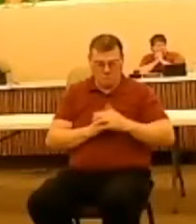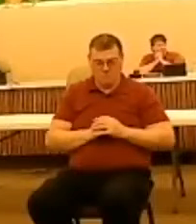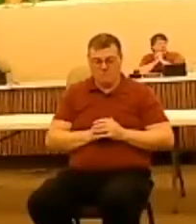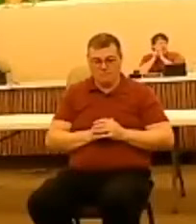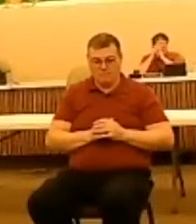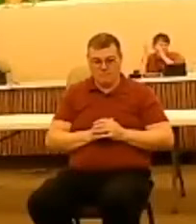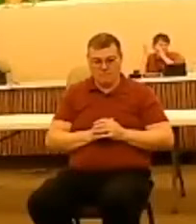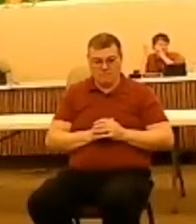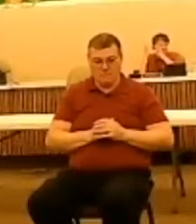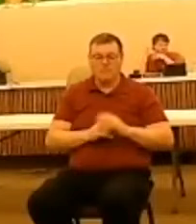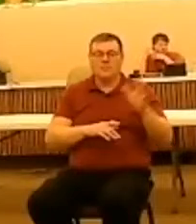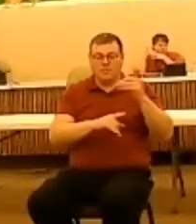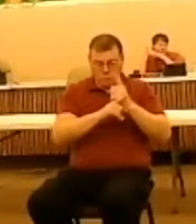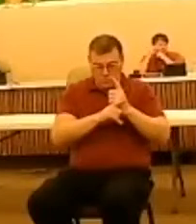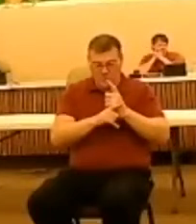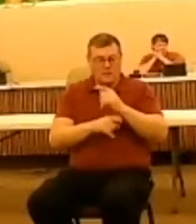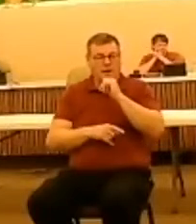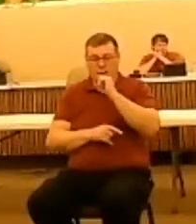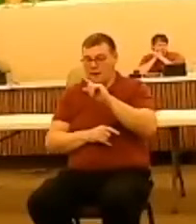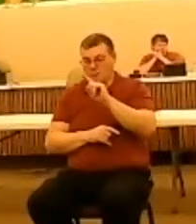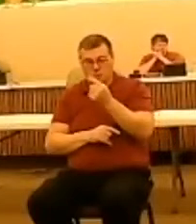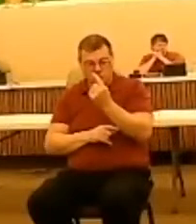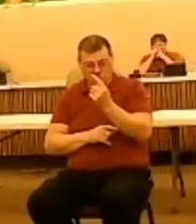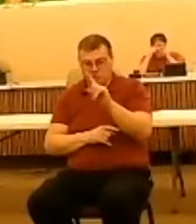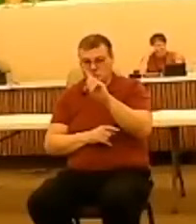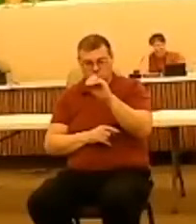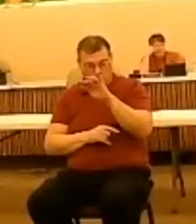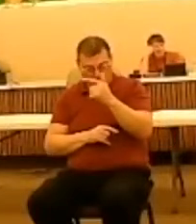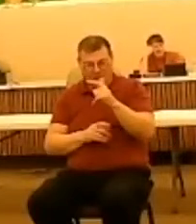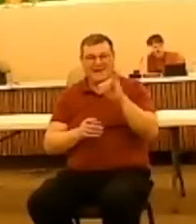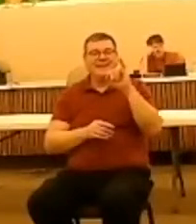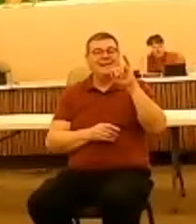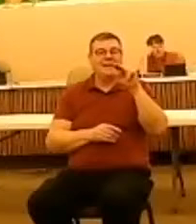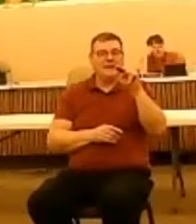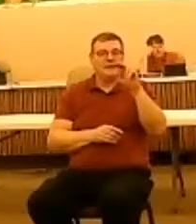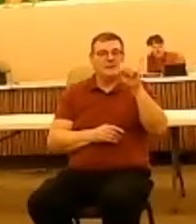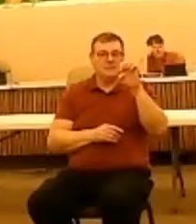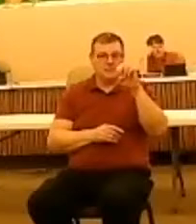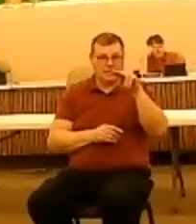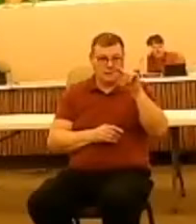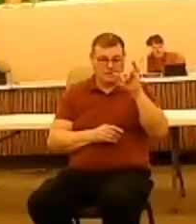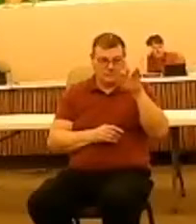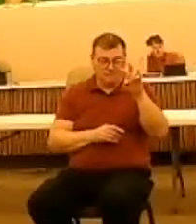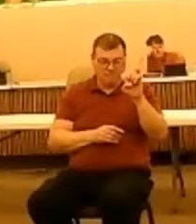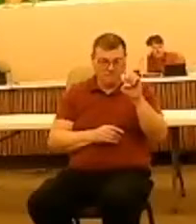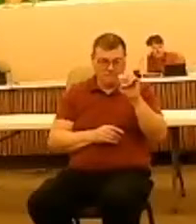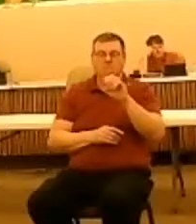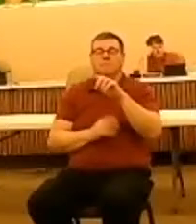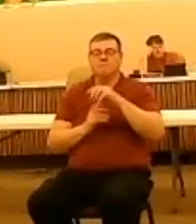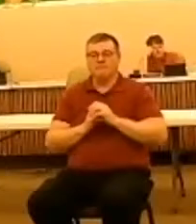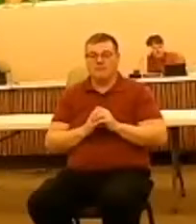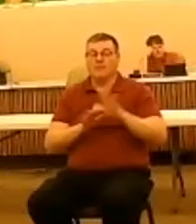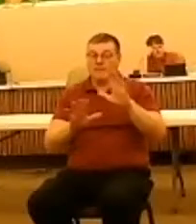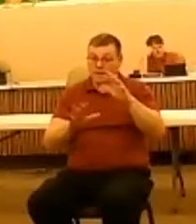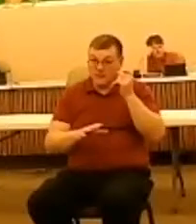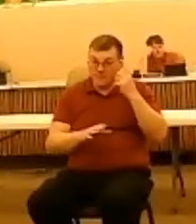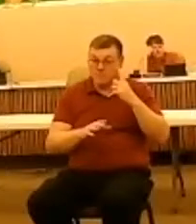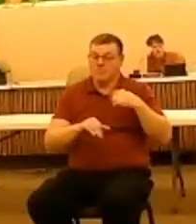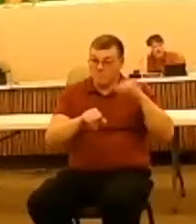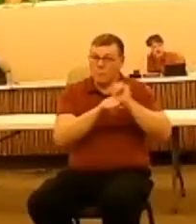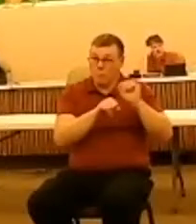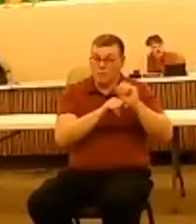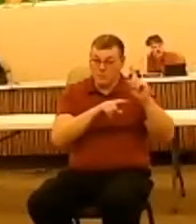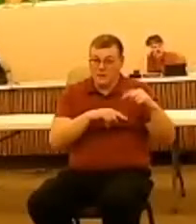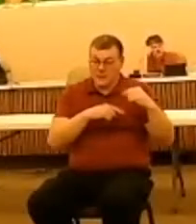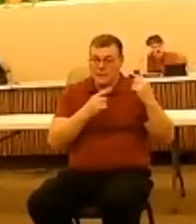So, yeah, you're right, not just zoning, it's incentive zoning. So, again, we've been working on this for a while. It kind of